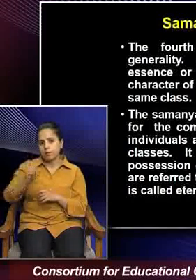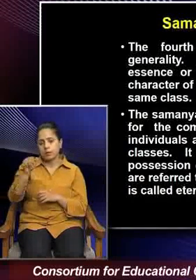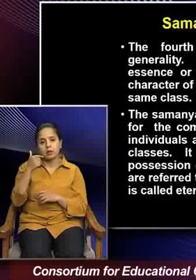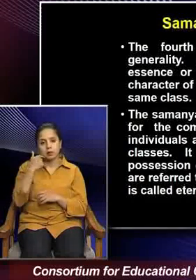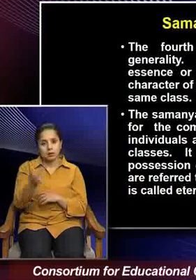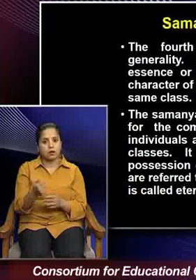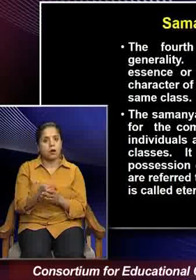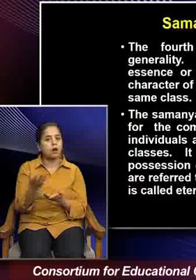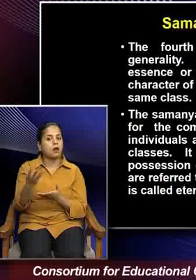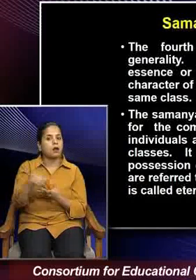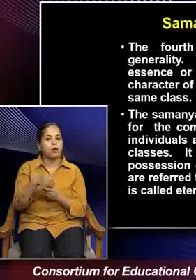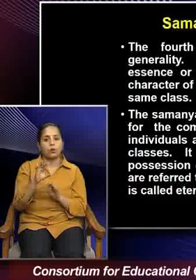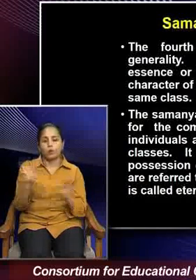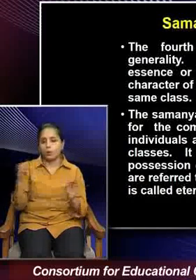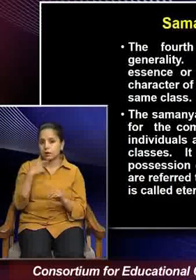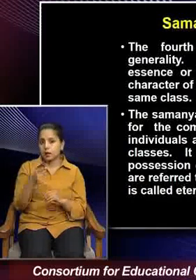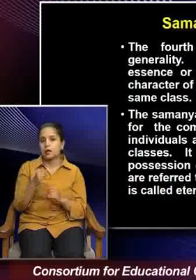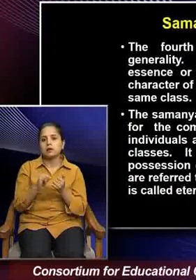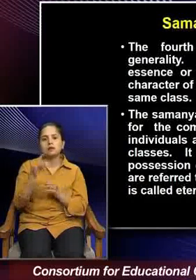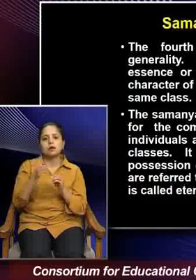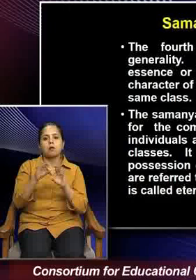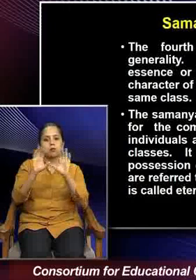not include the subclasses.